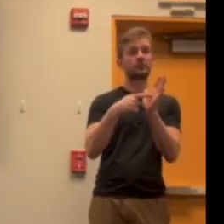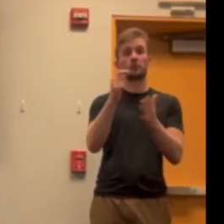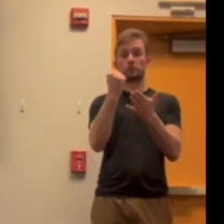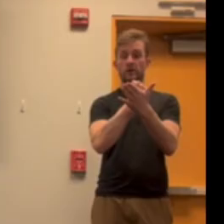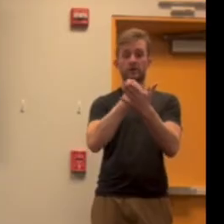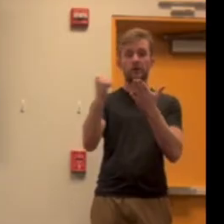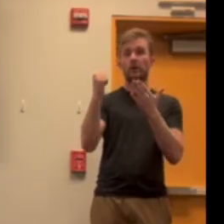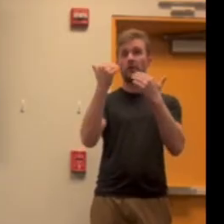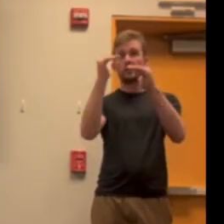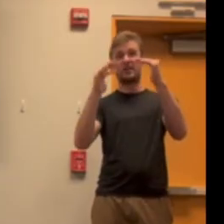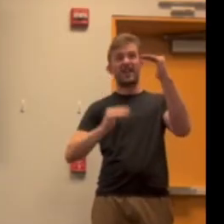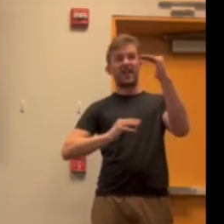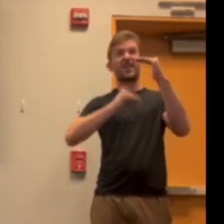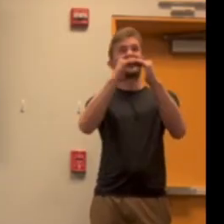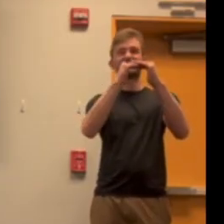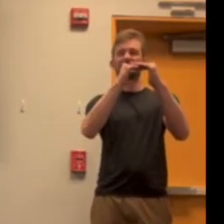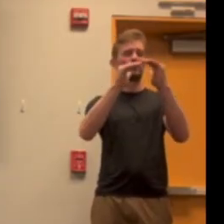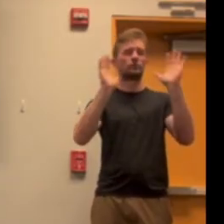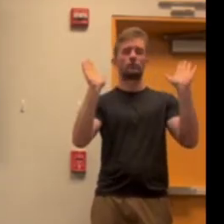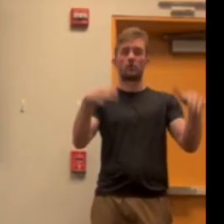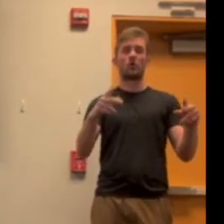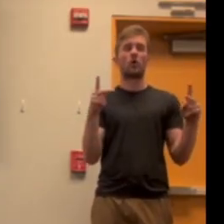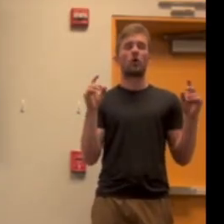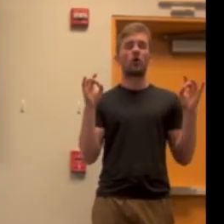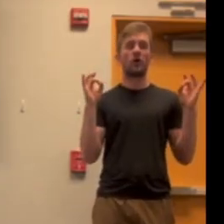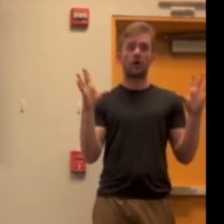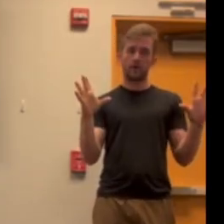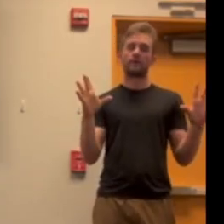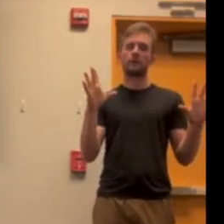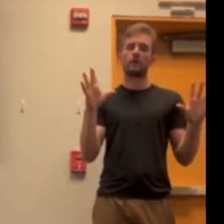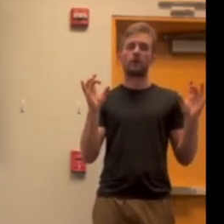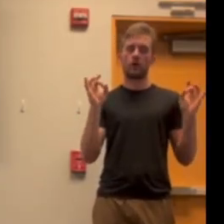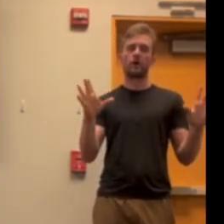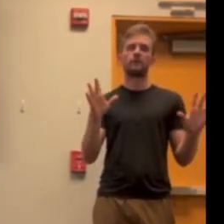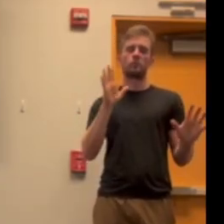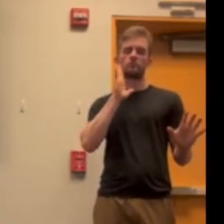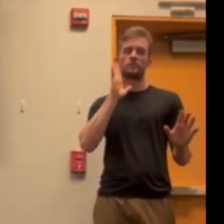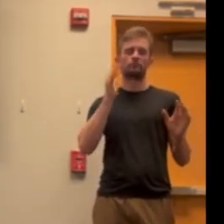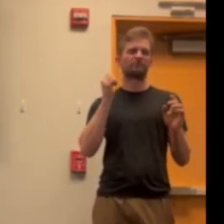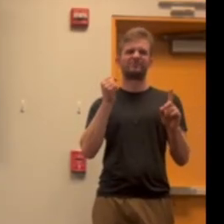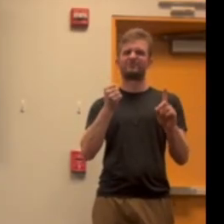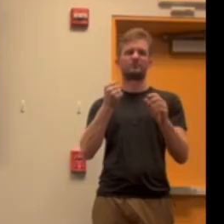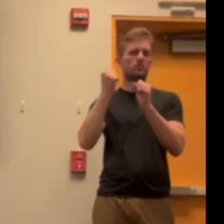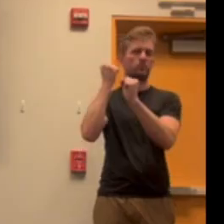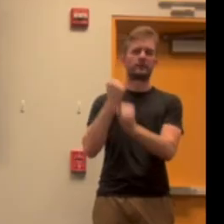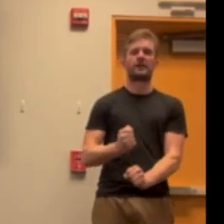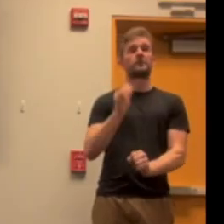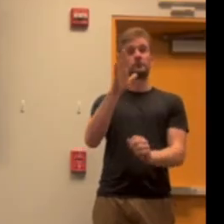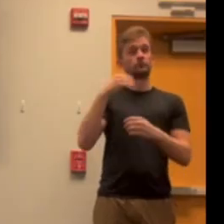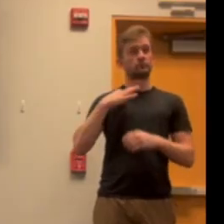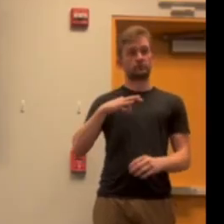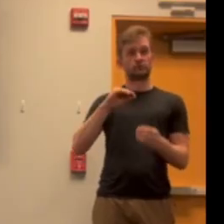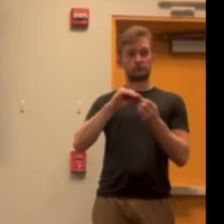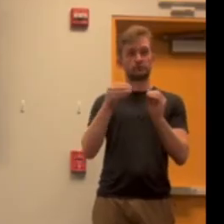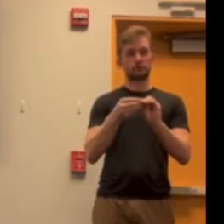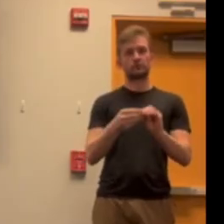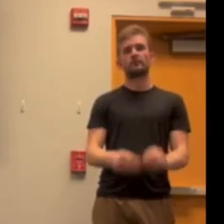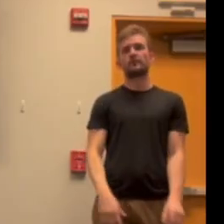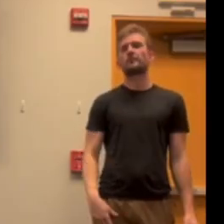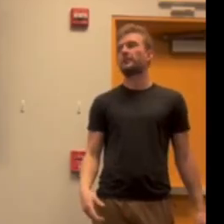could do too. That's going to lower your score big time. And then it's really hard to get away from that. Credit cards are literally designed so you don't pay